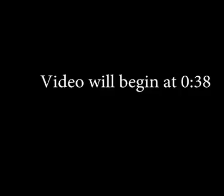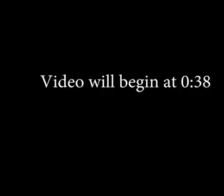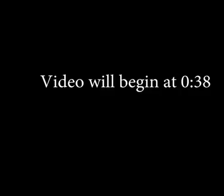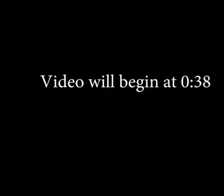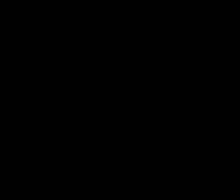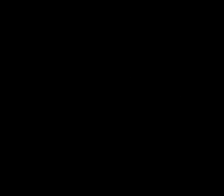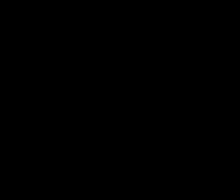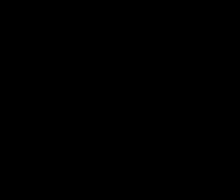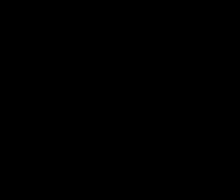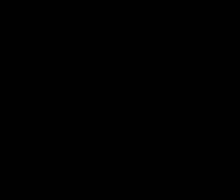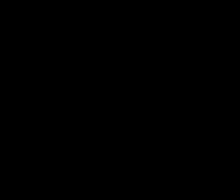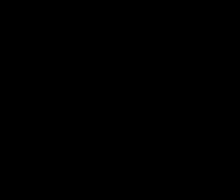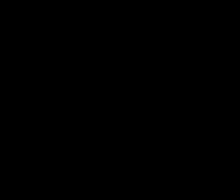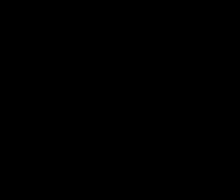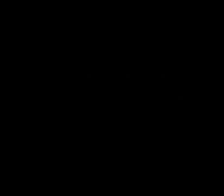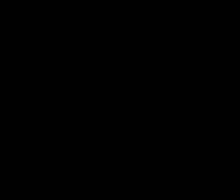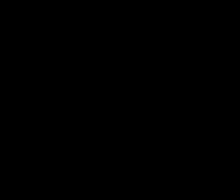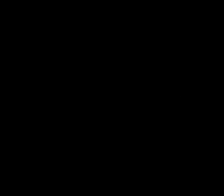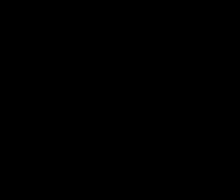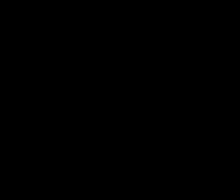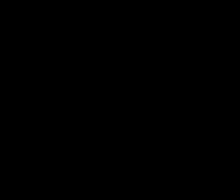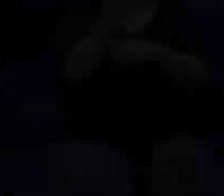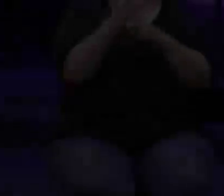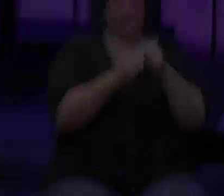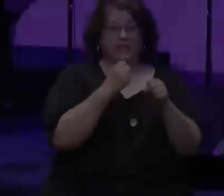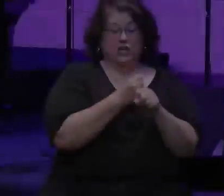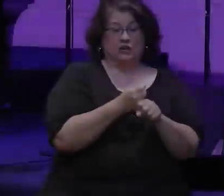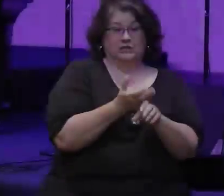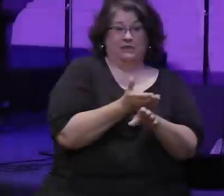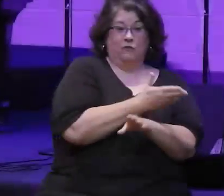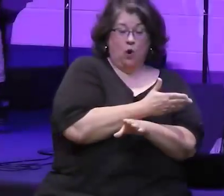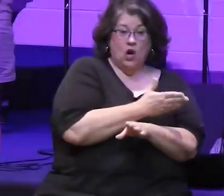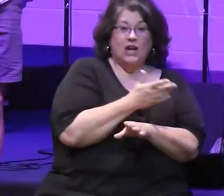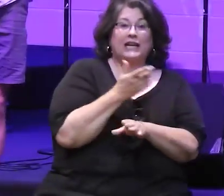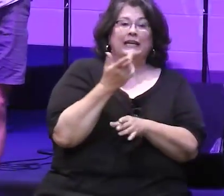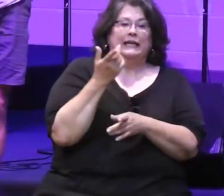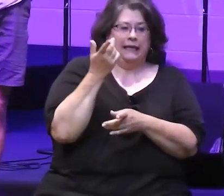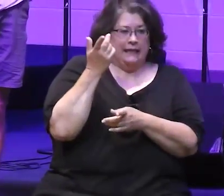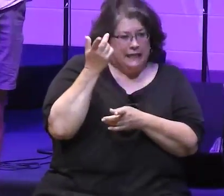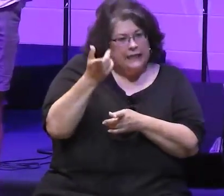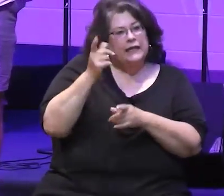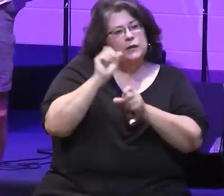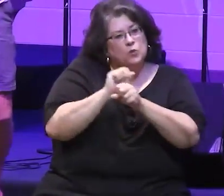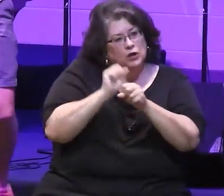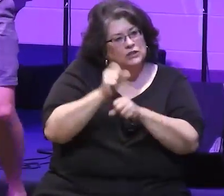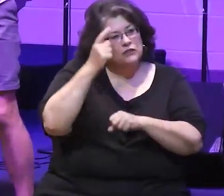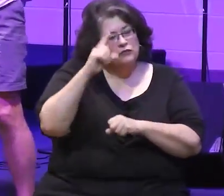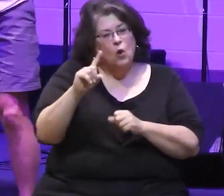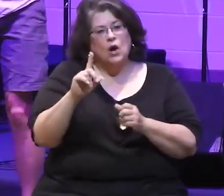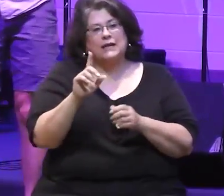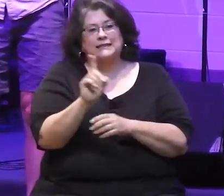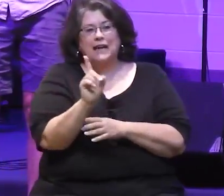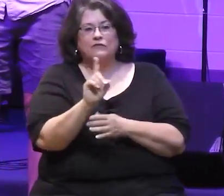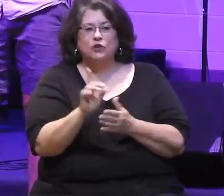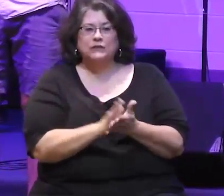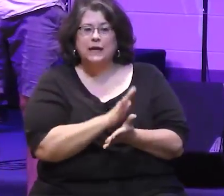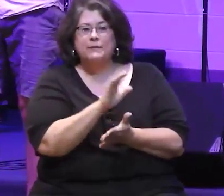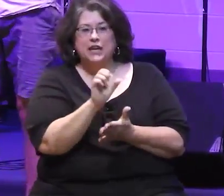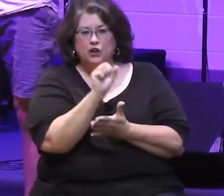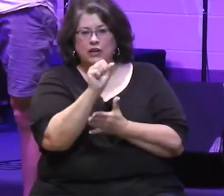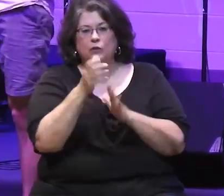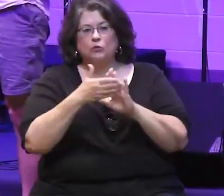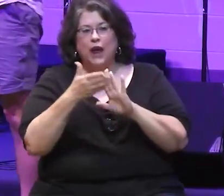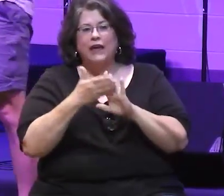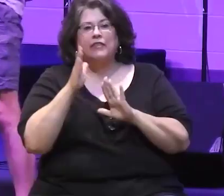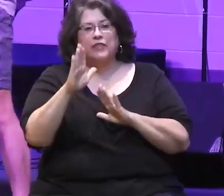the 4 years before he was there, he was at Denver Seminary, where he ran their training and mentoring program. And then for the 13 years before that,